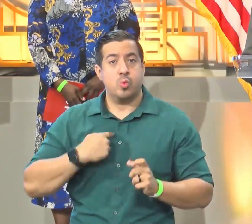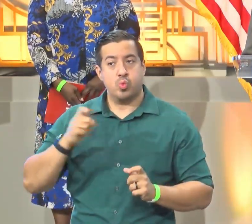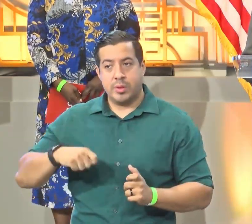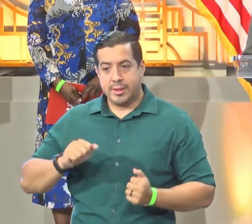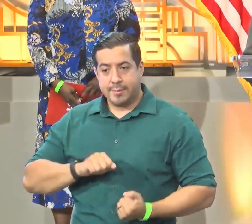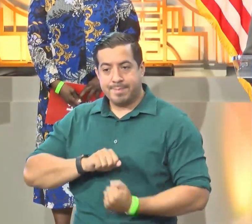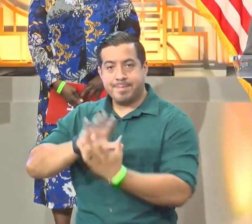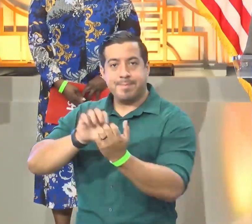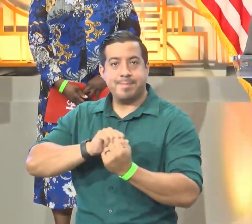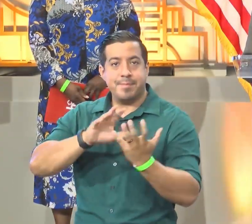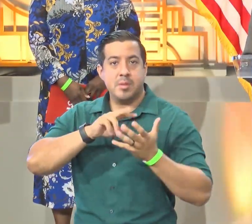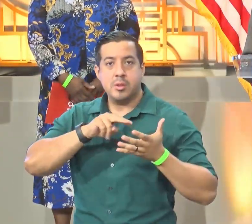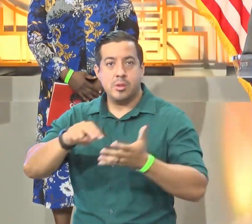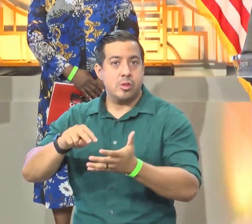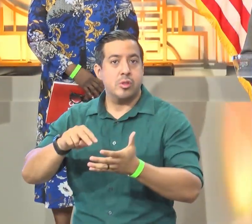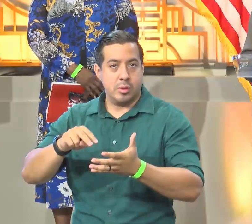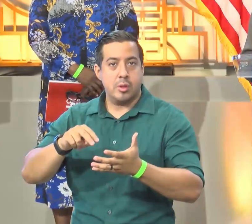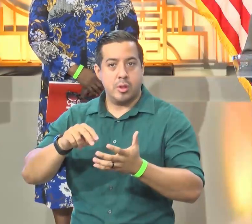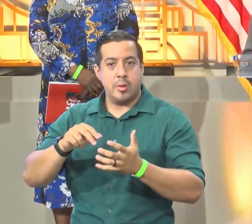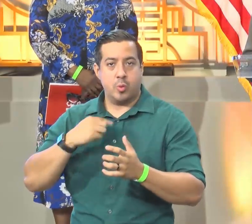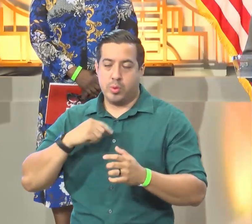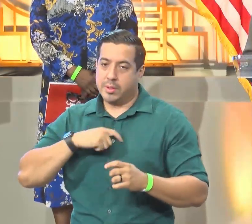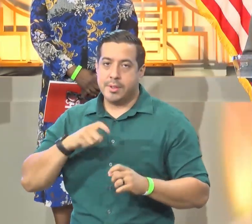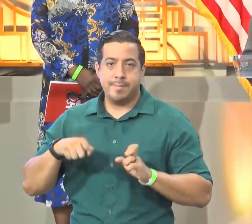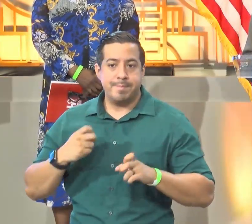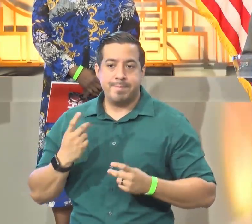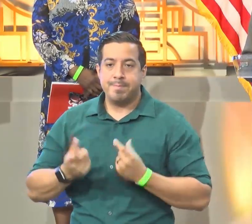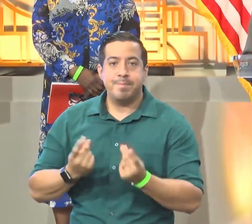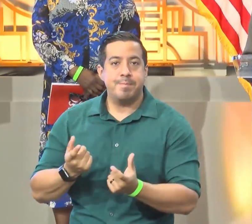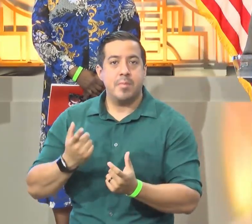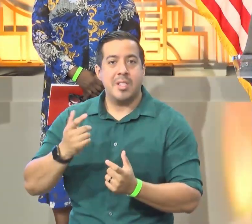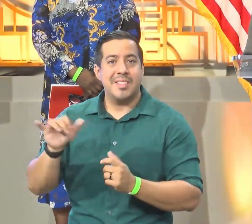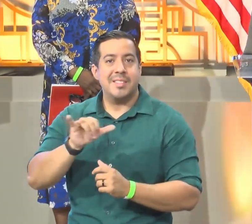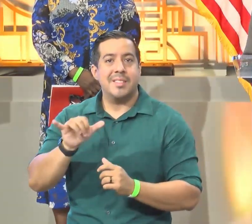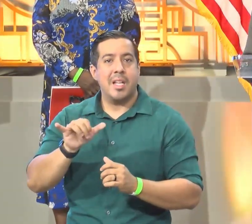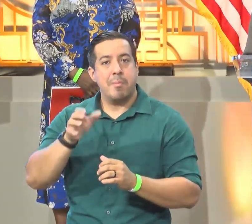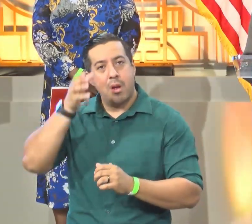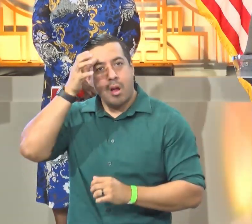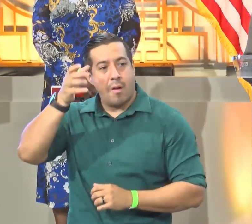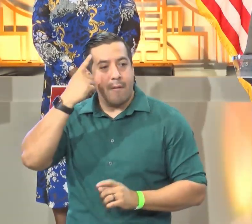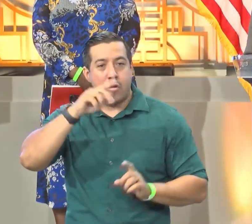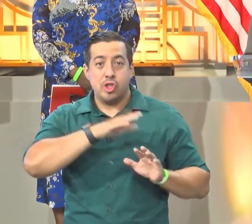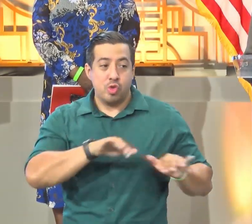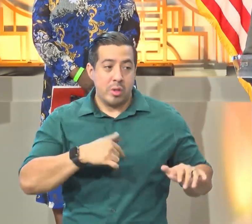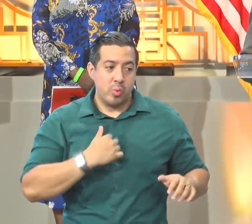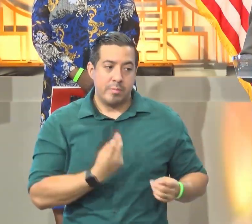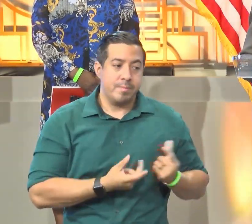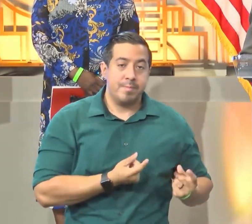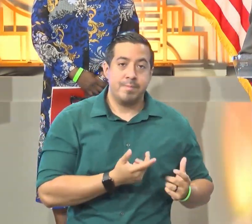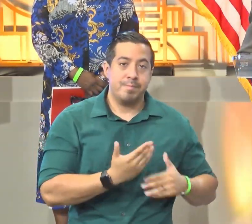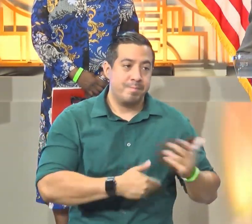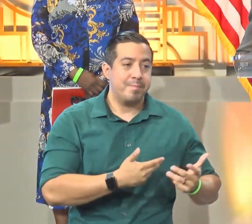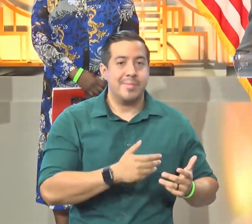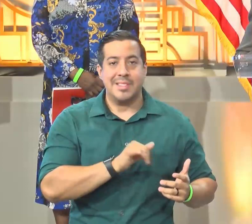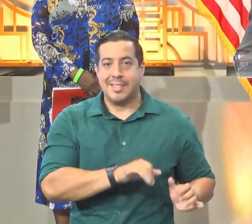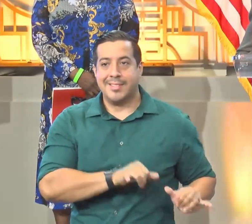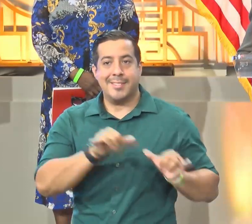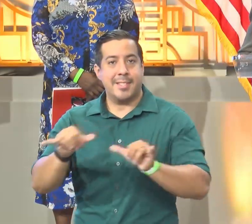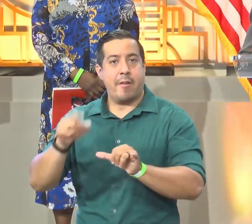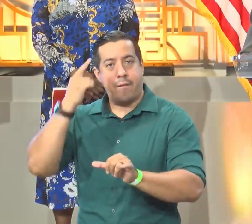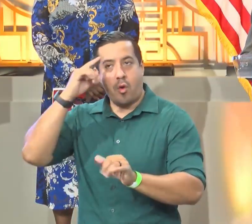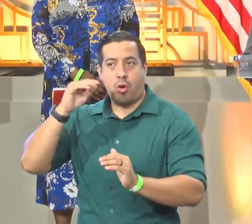as much urgency as we normally give children and family literacy. These conversations back